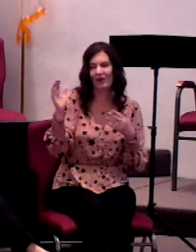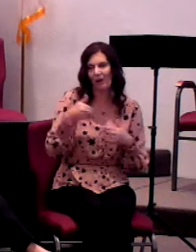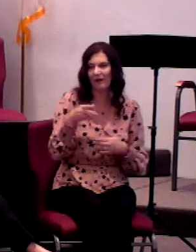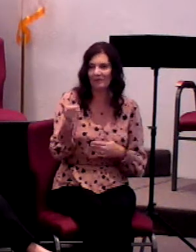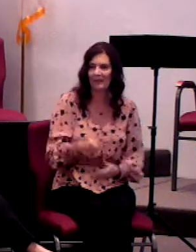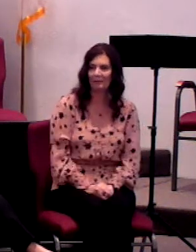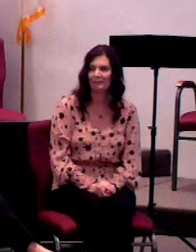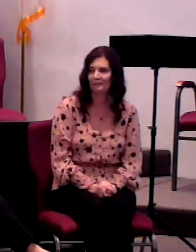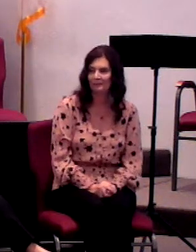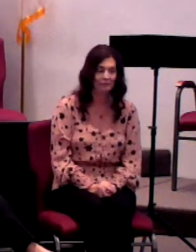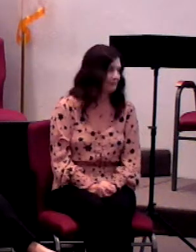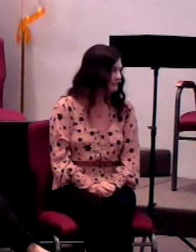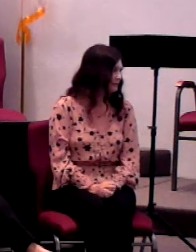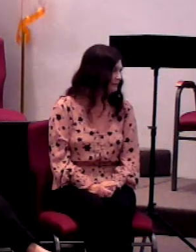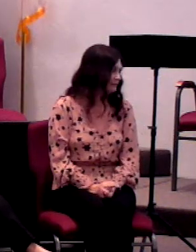them.